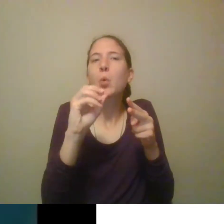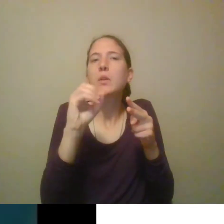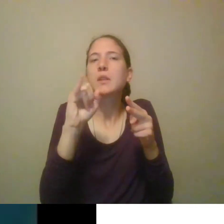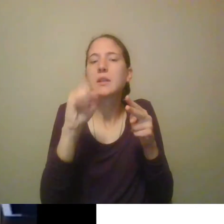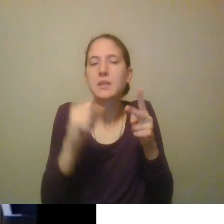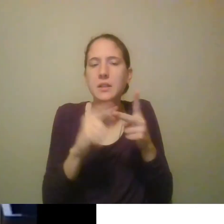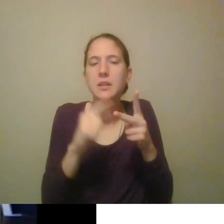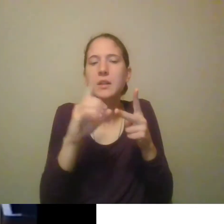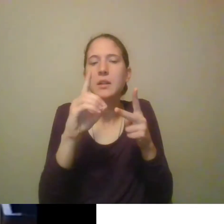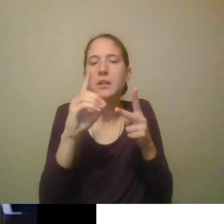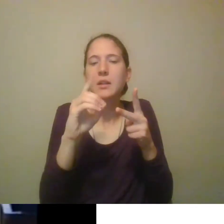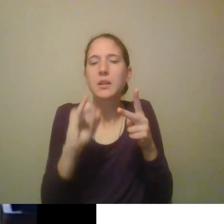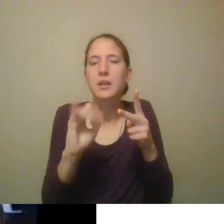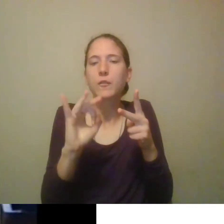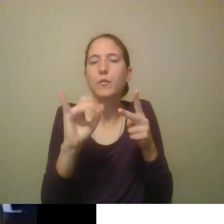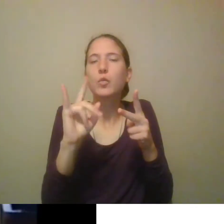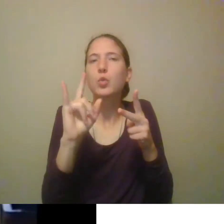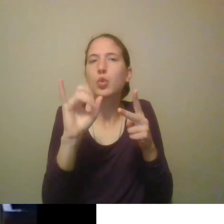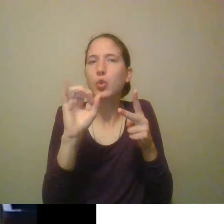to the cell wall.